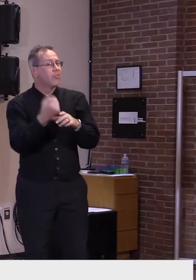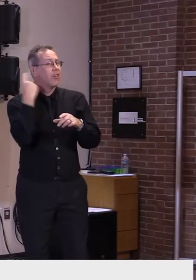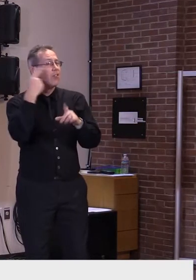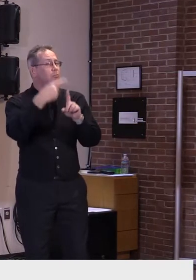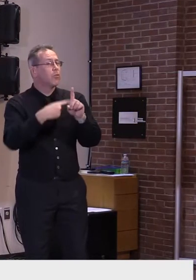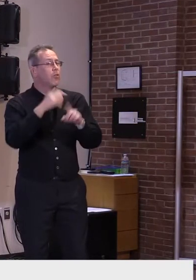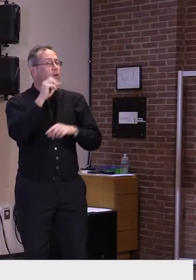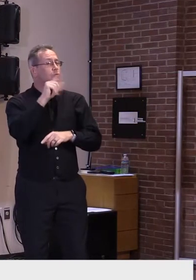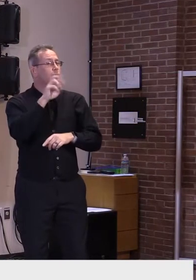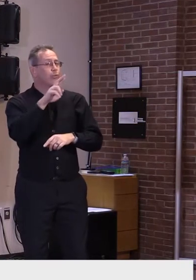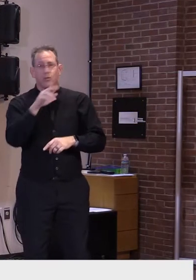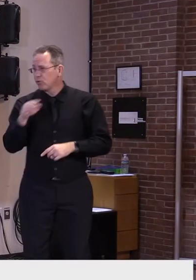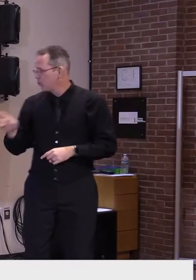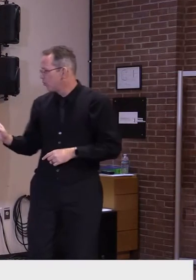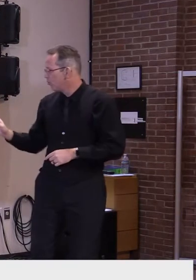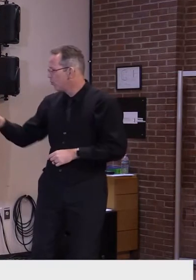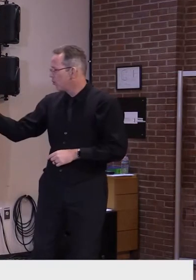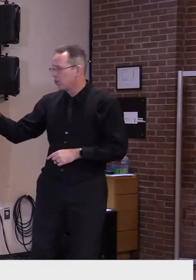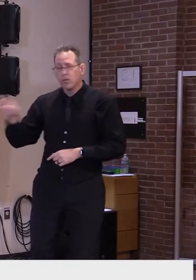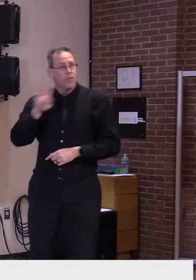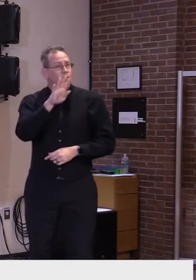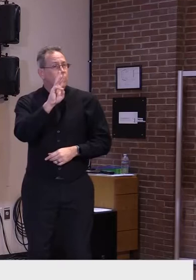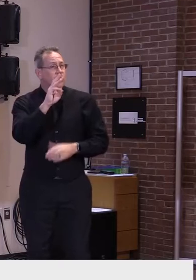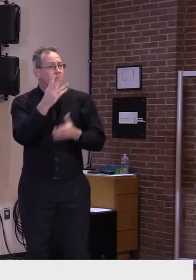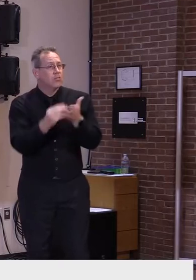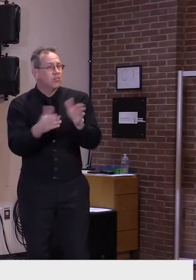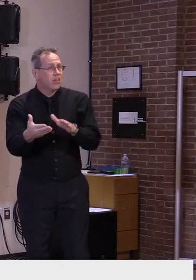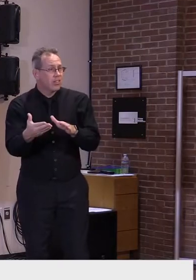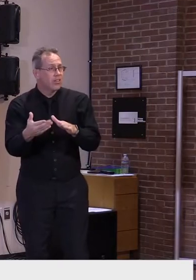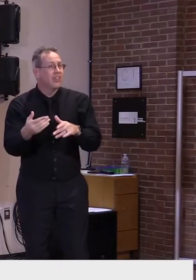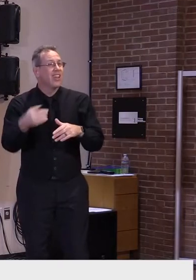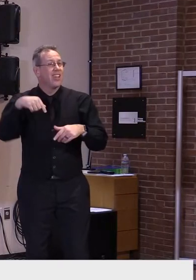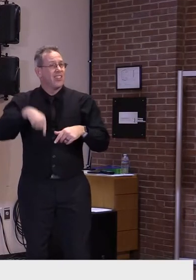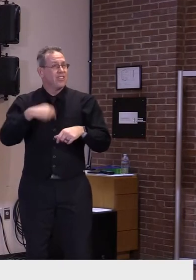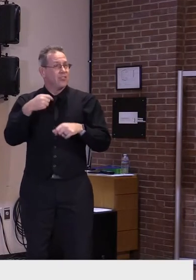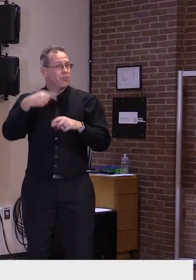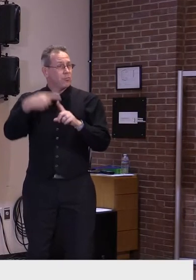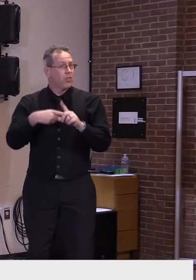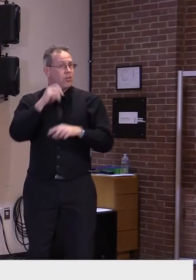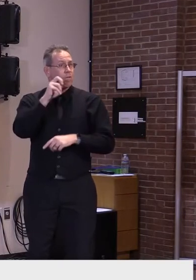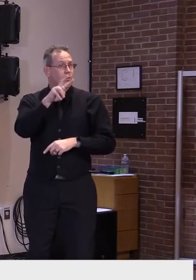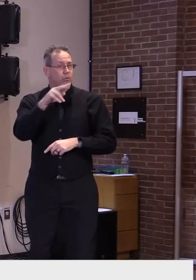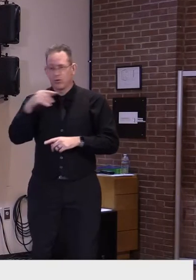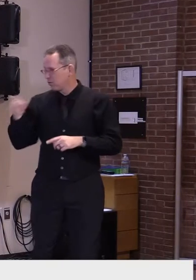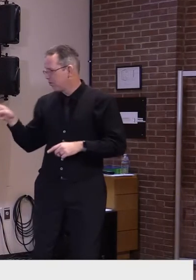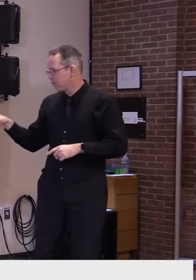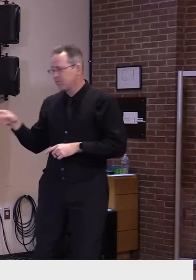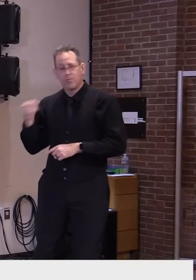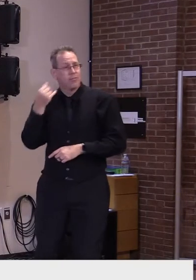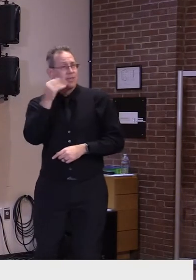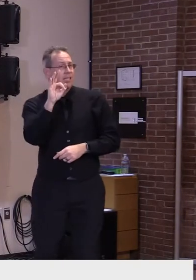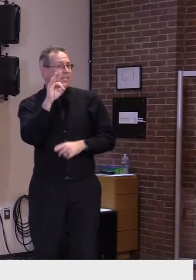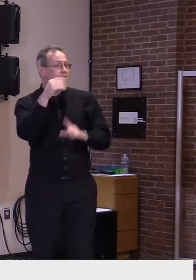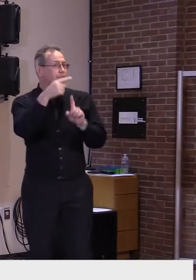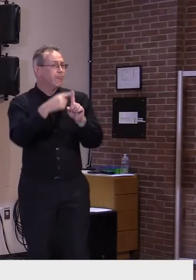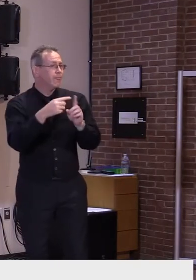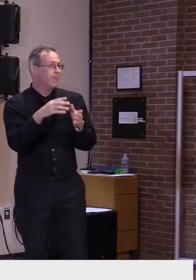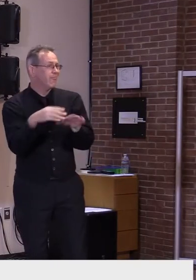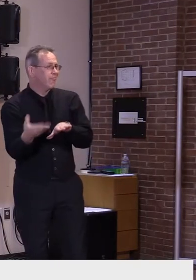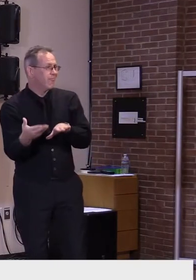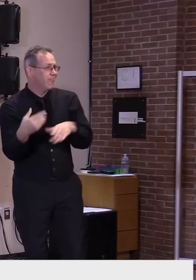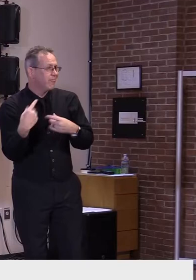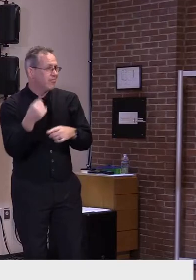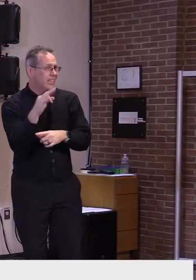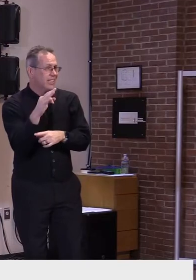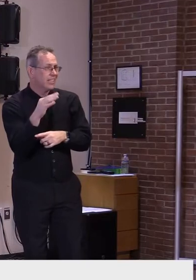to 19 fatalities for Vermont, adding 6 deaths, unfortunately, from last week.